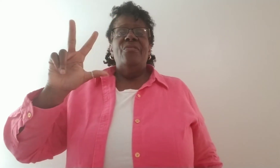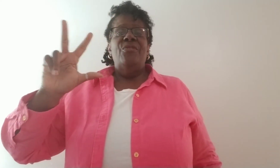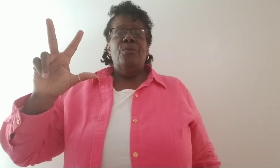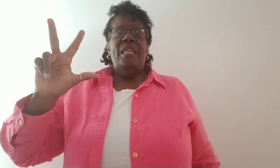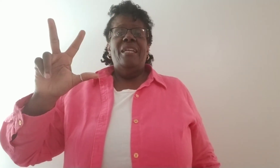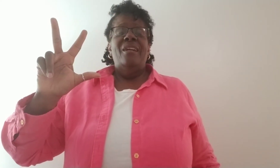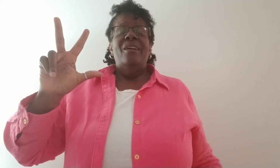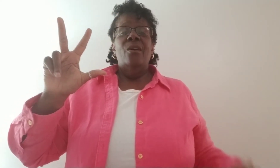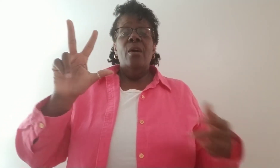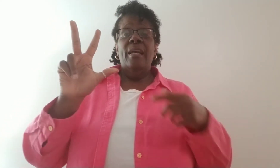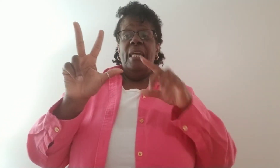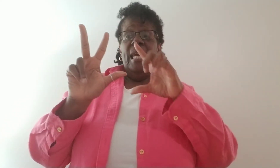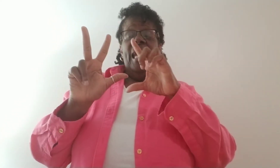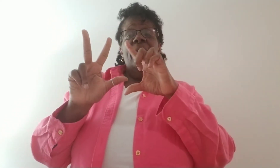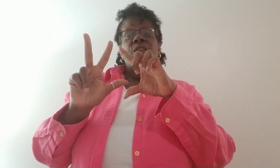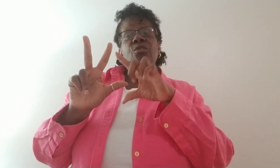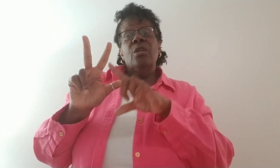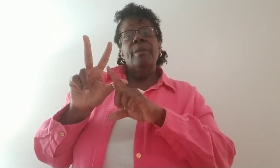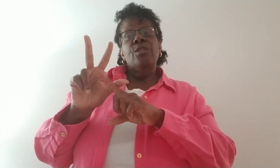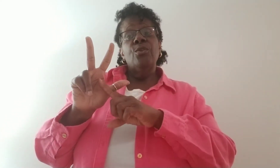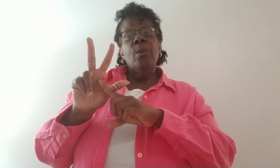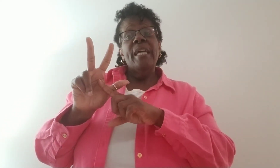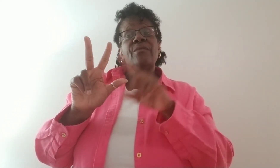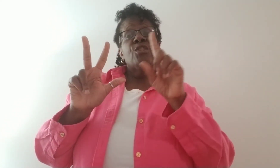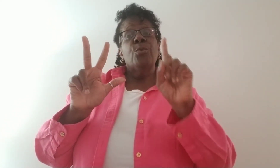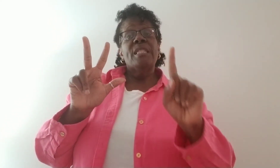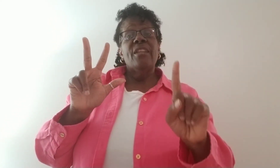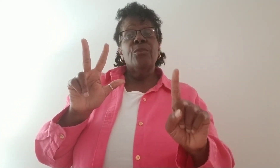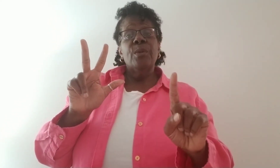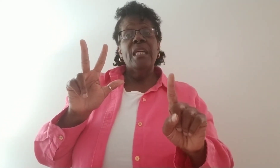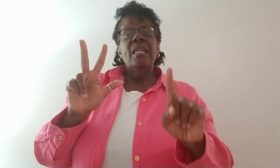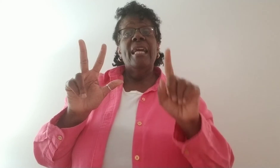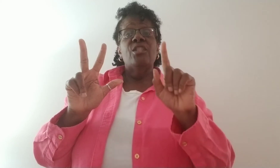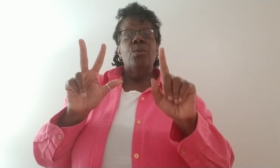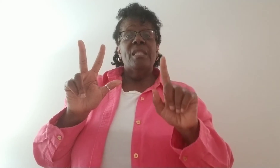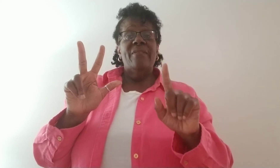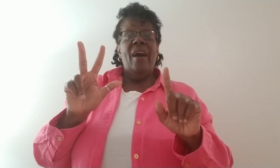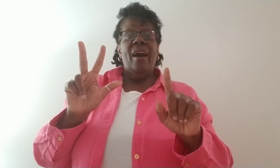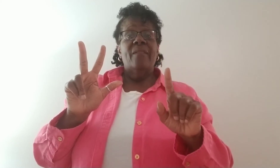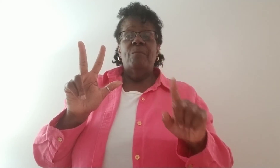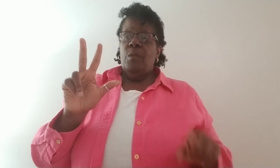23, and there's going to be two ways for 23 and 25.